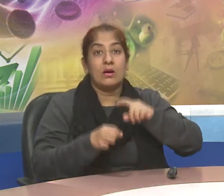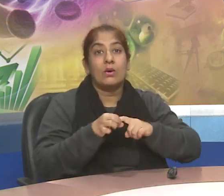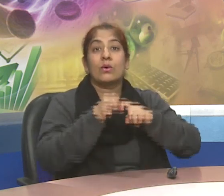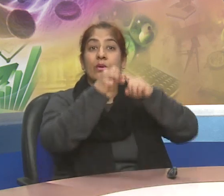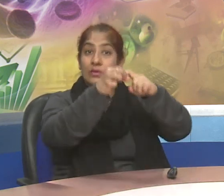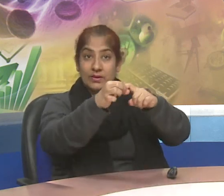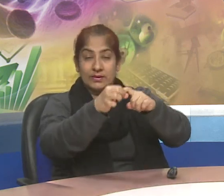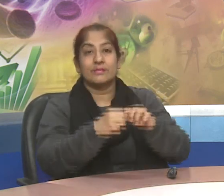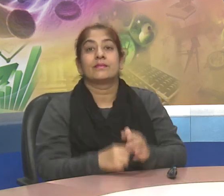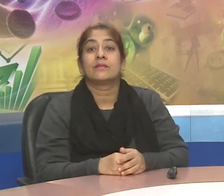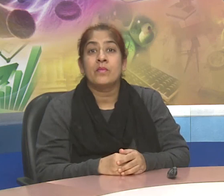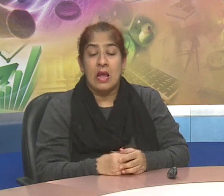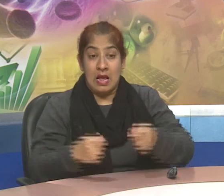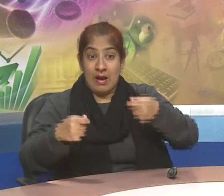Question number 28.